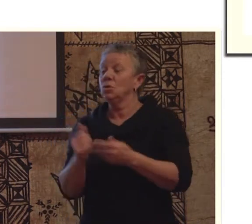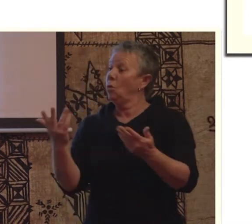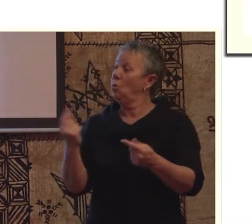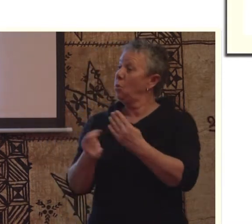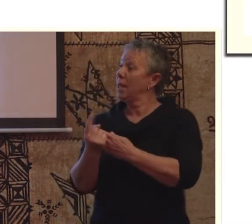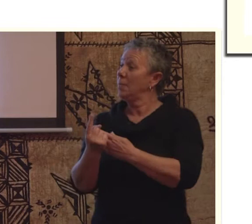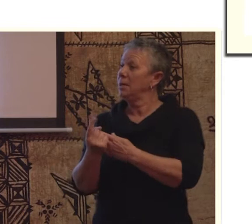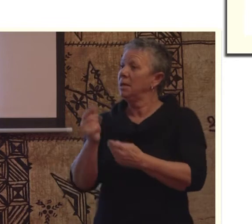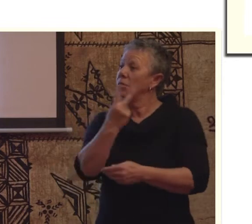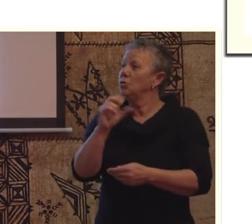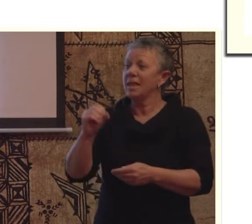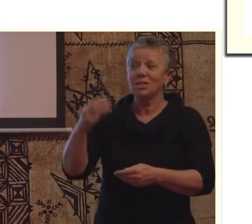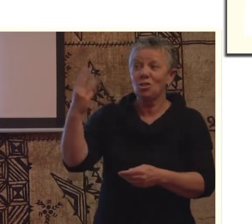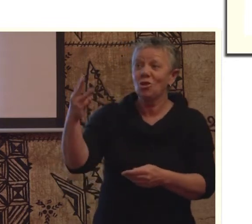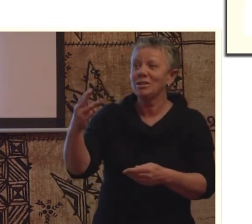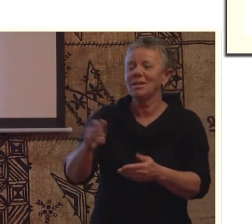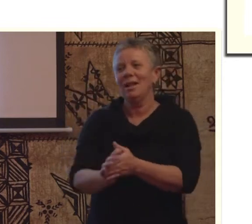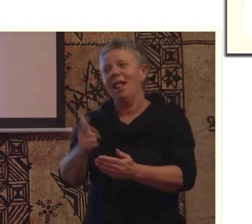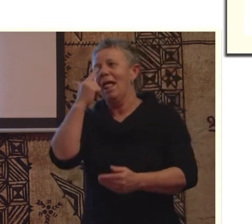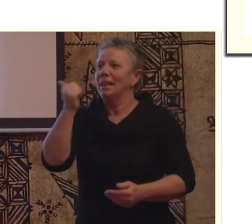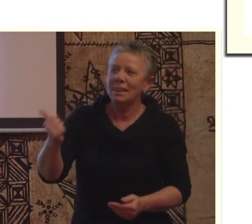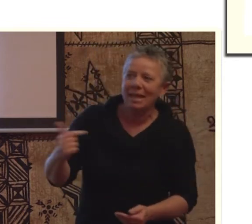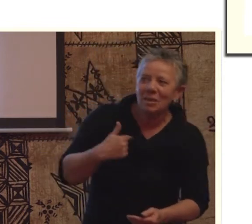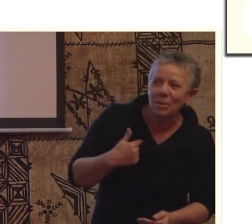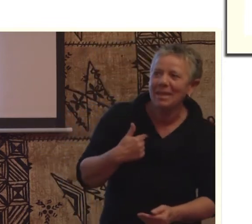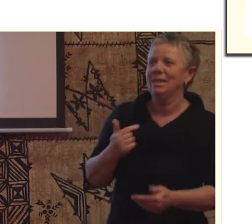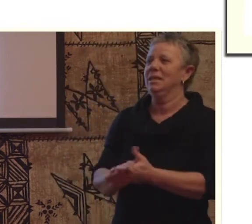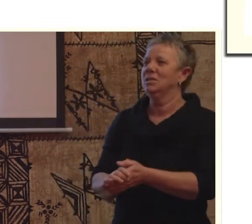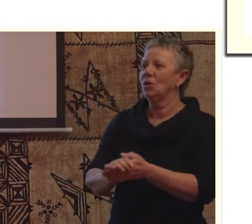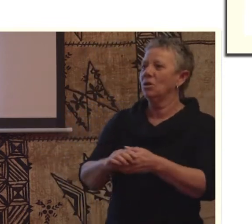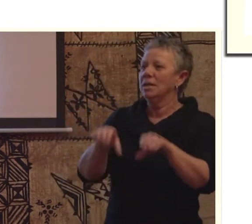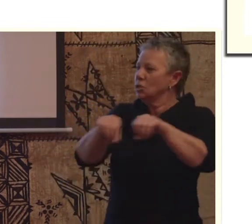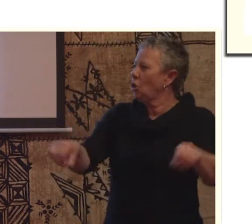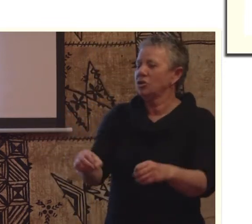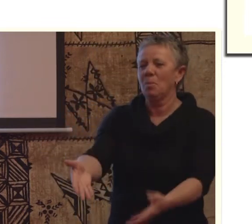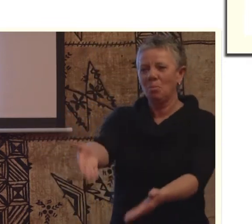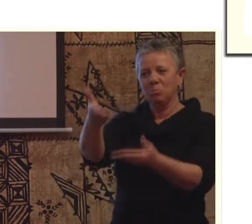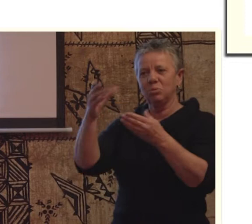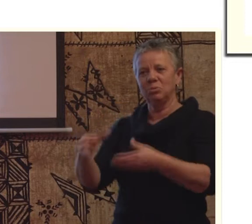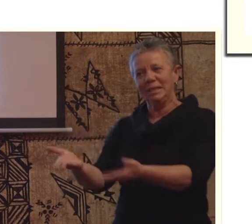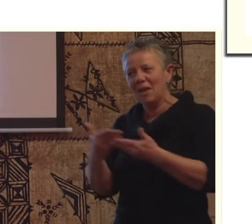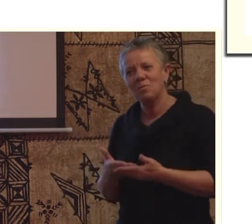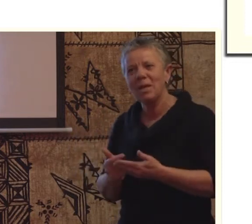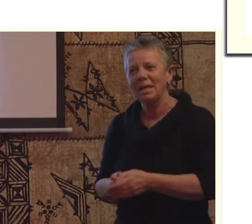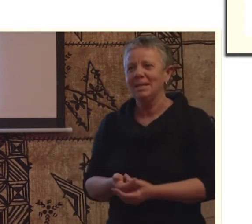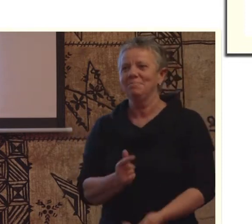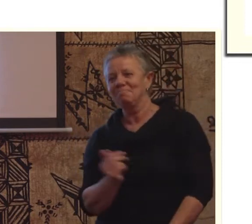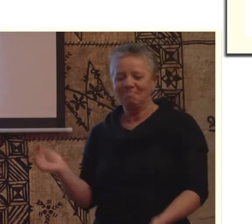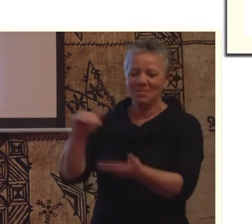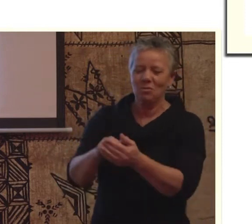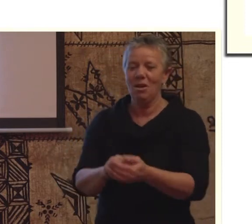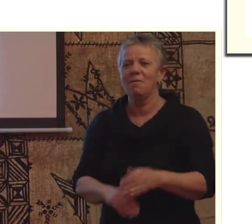to receive a scholarship for my work to go and learn to speak Māori a lot better. I was in